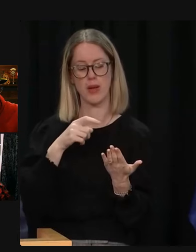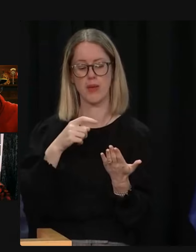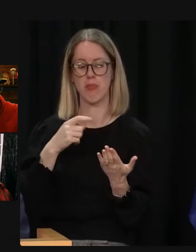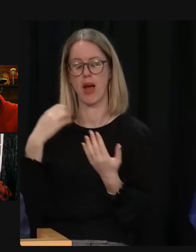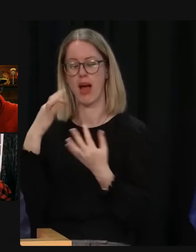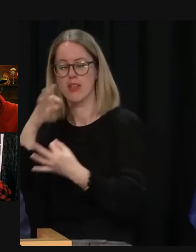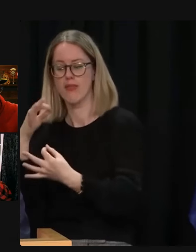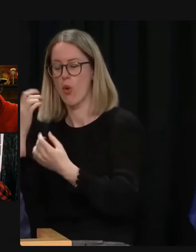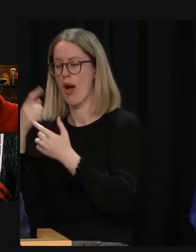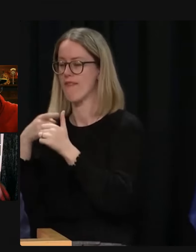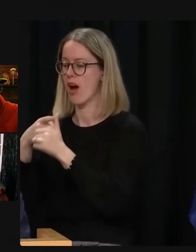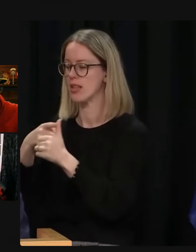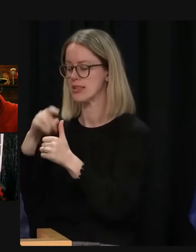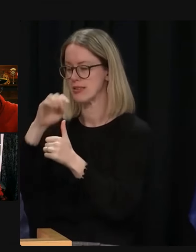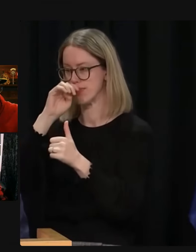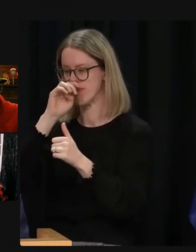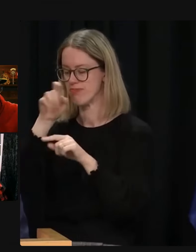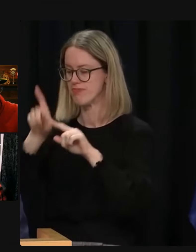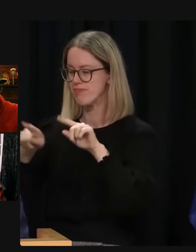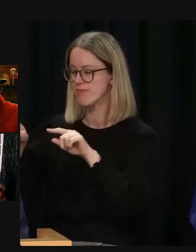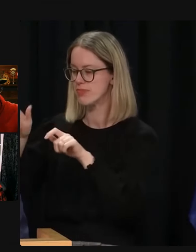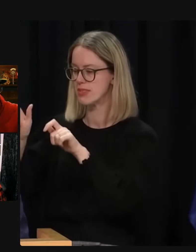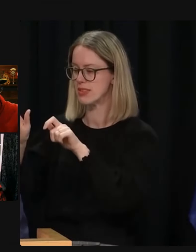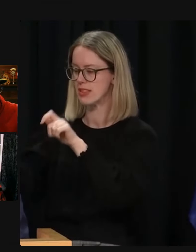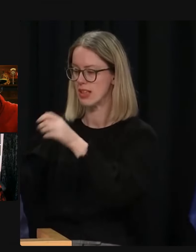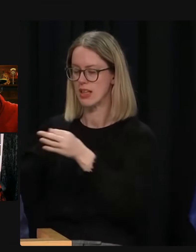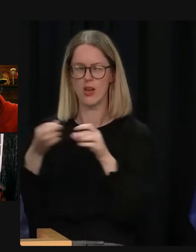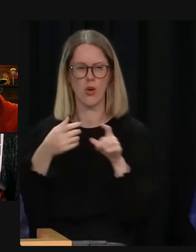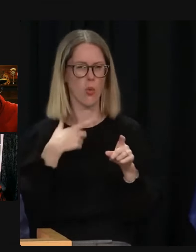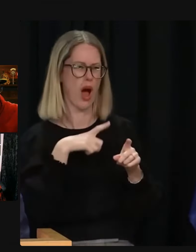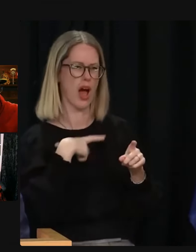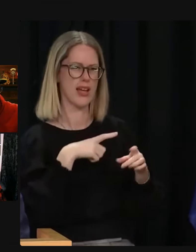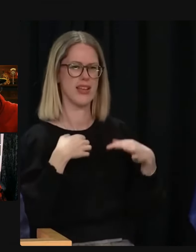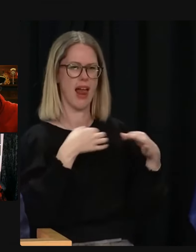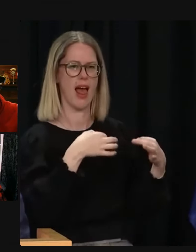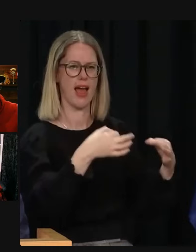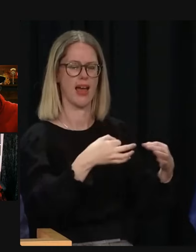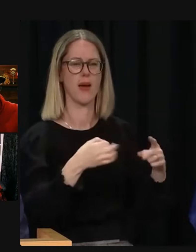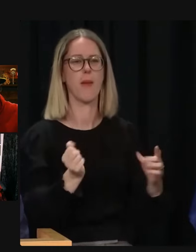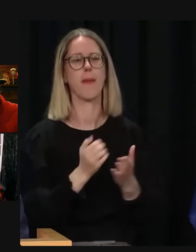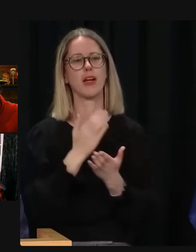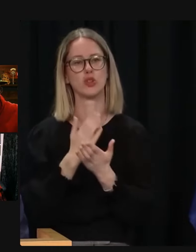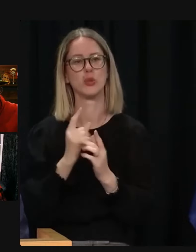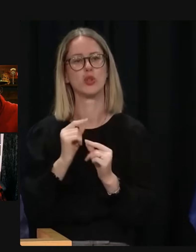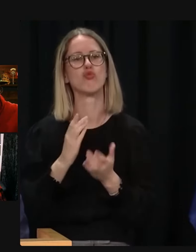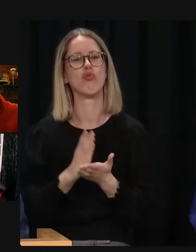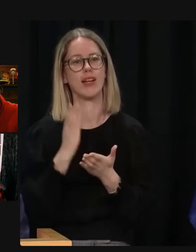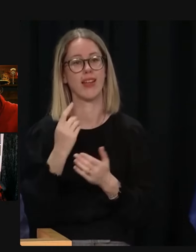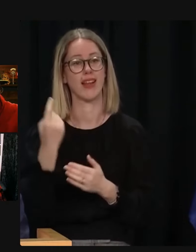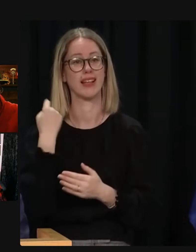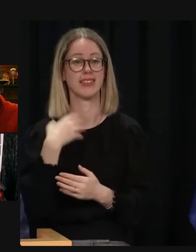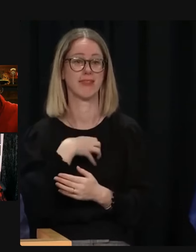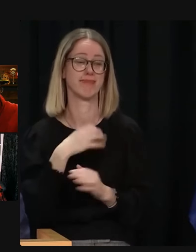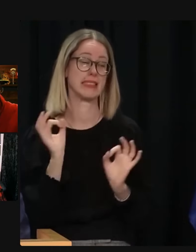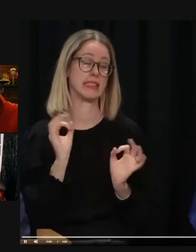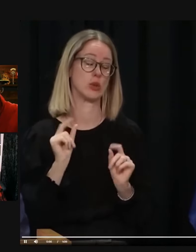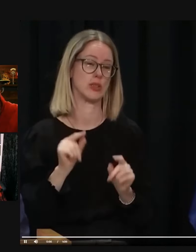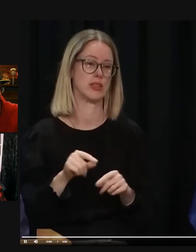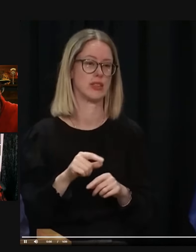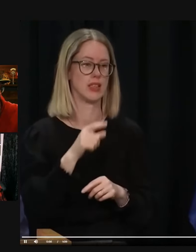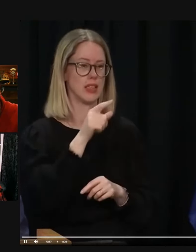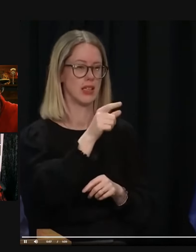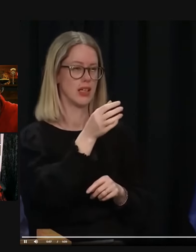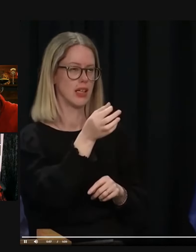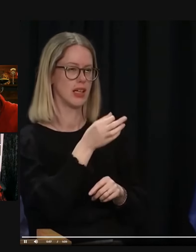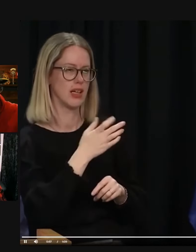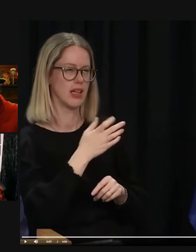proper consideration. We're taking a range of advice from our own officials. Okay, and what's the hold-up? We're making sure we get this right. The last government didn't. Can we get a